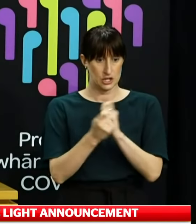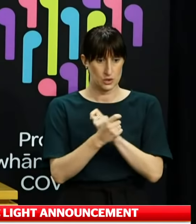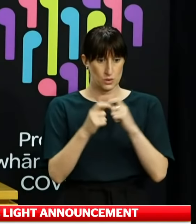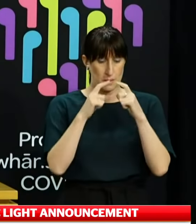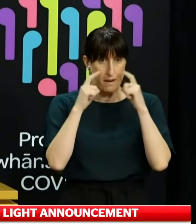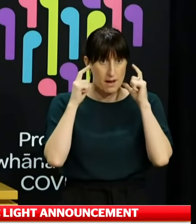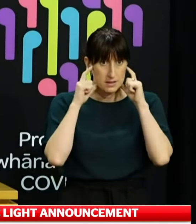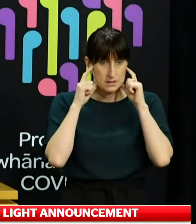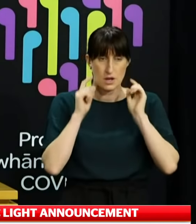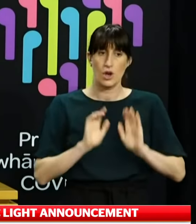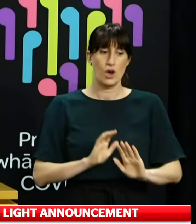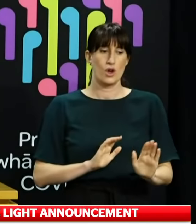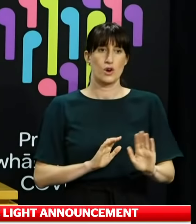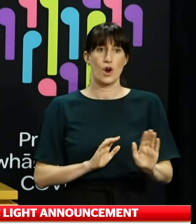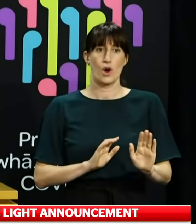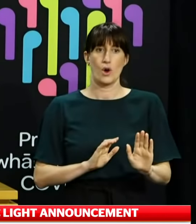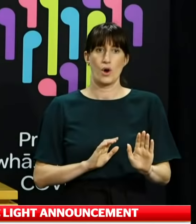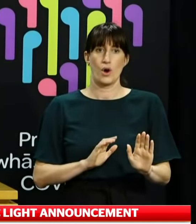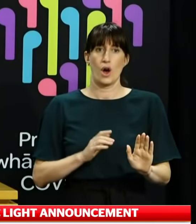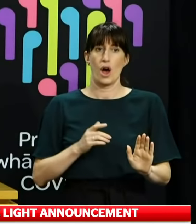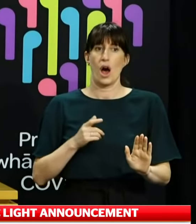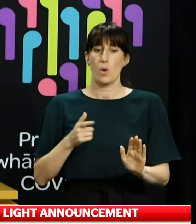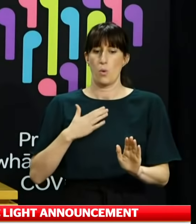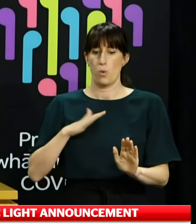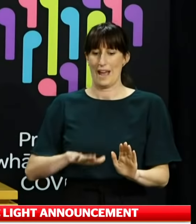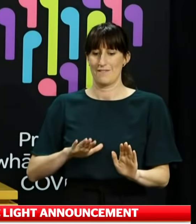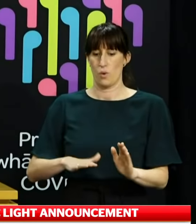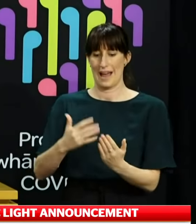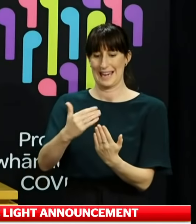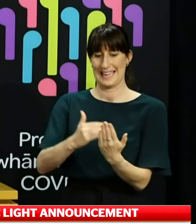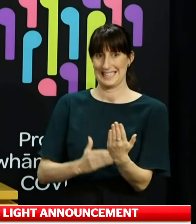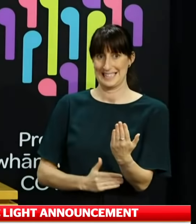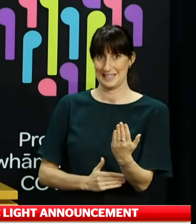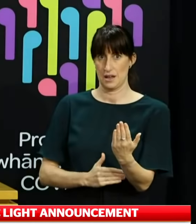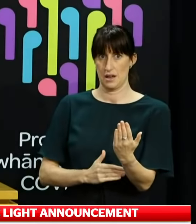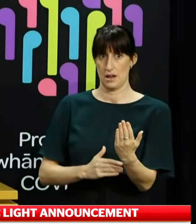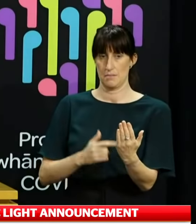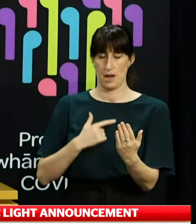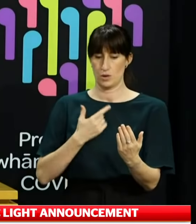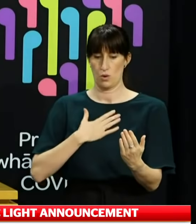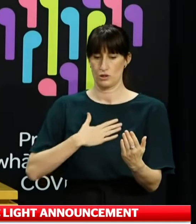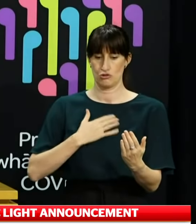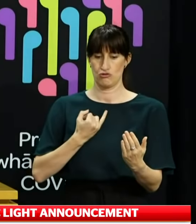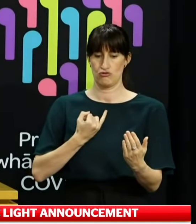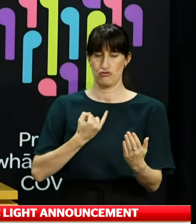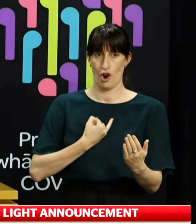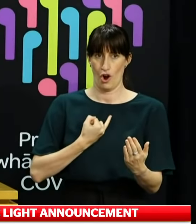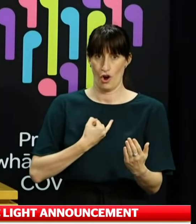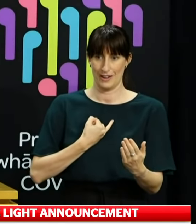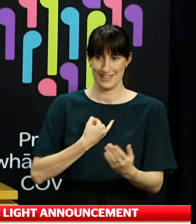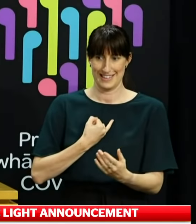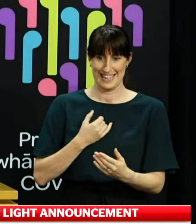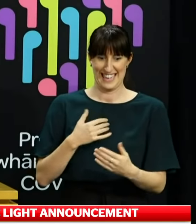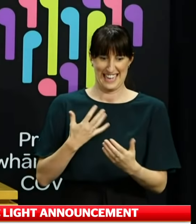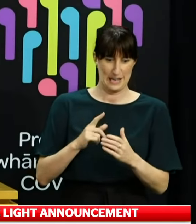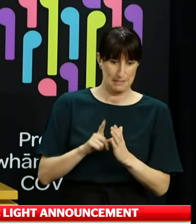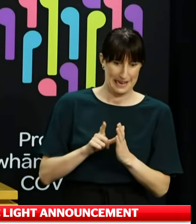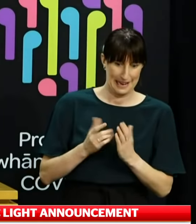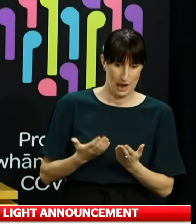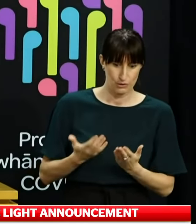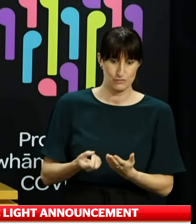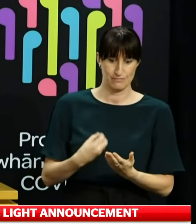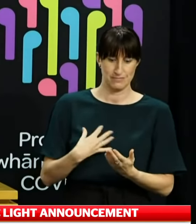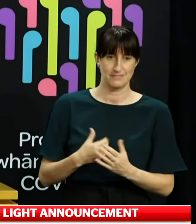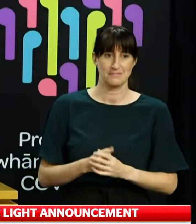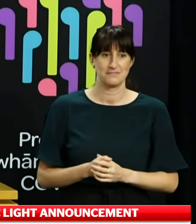go into the specifics of that without the list in front of me in case I get one or two of the settings wrong. So the list should be through any minute now. Does it make sense